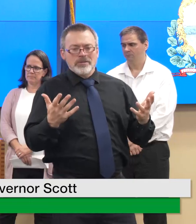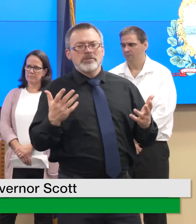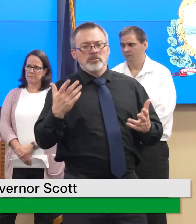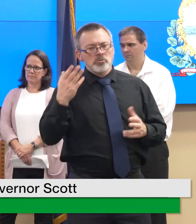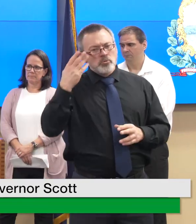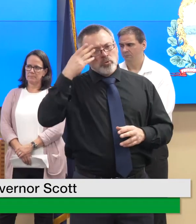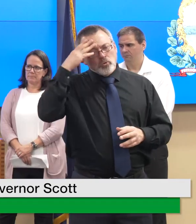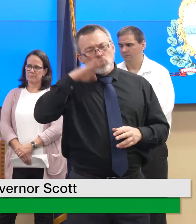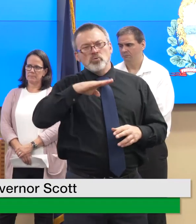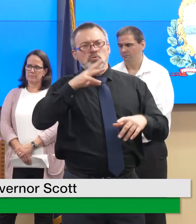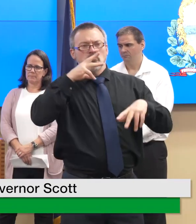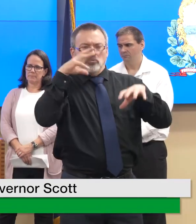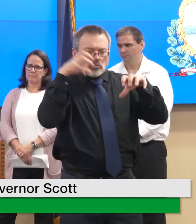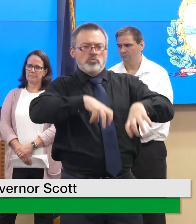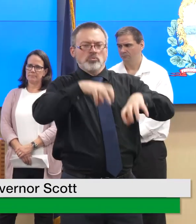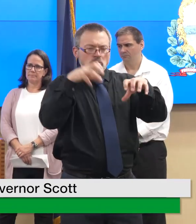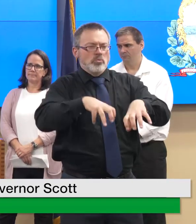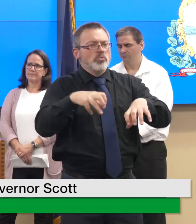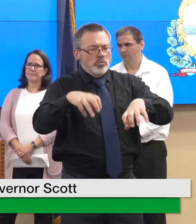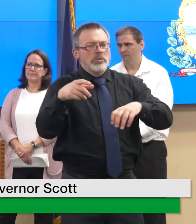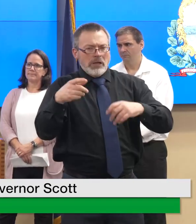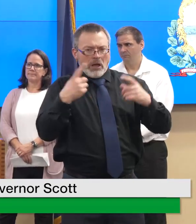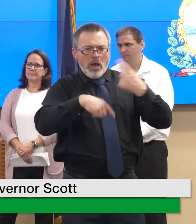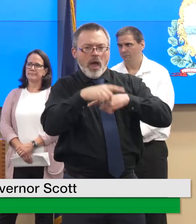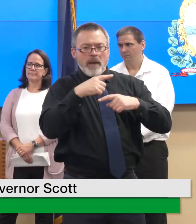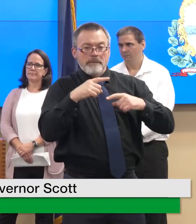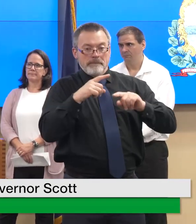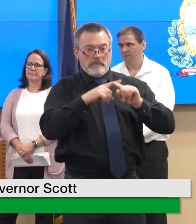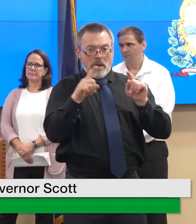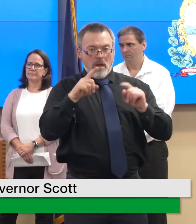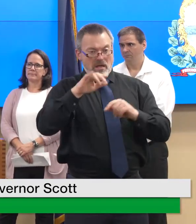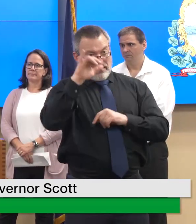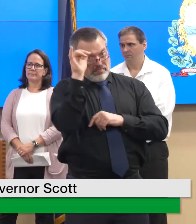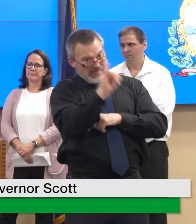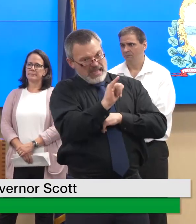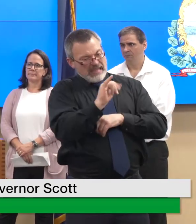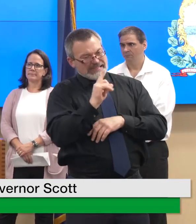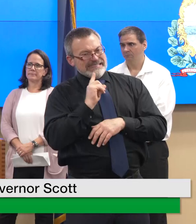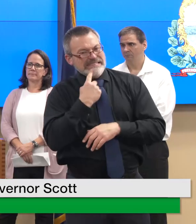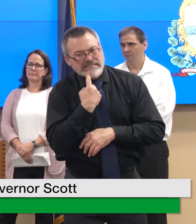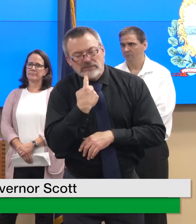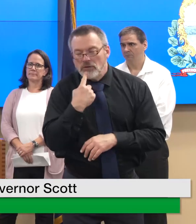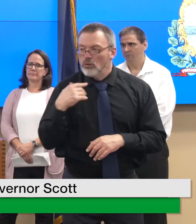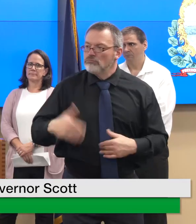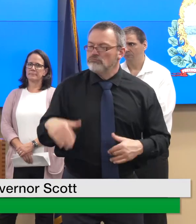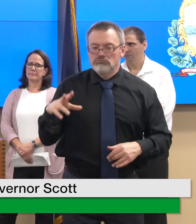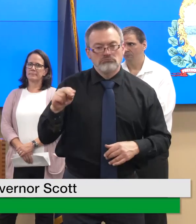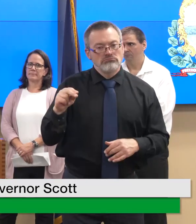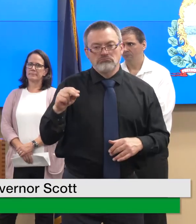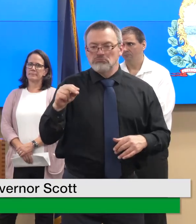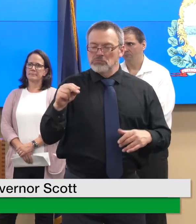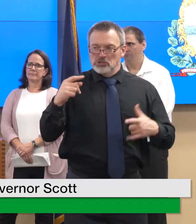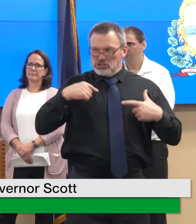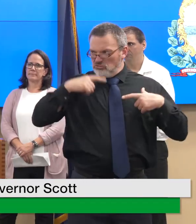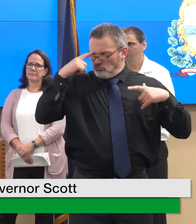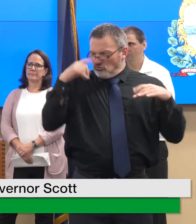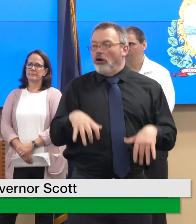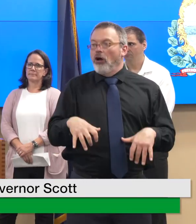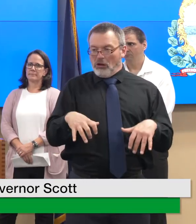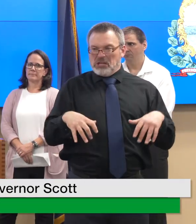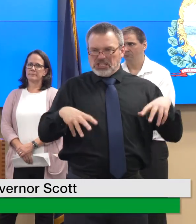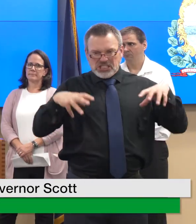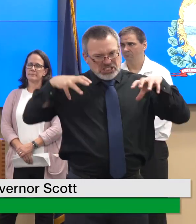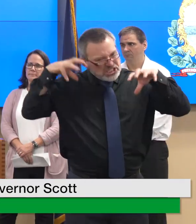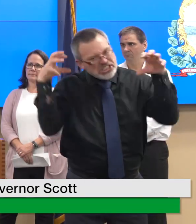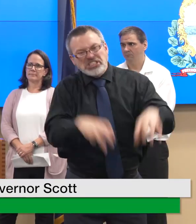storms, but didn't expect this one to this magnitude, this much volume, would hover over